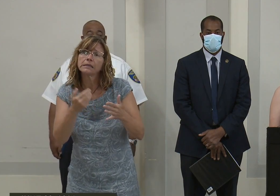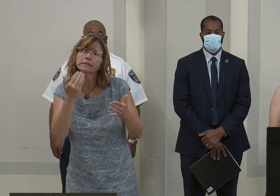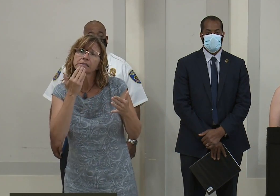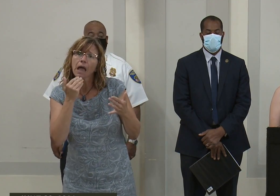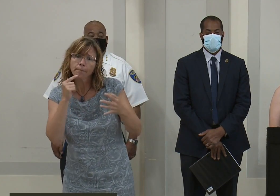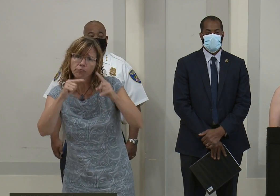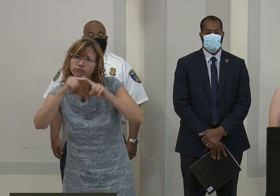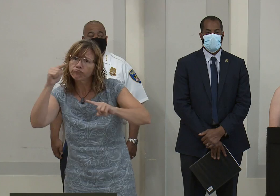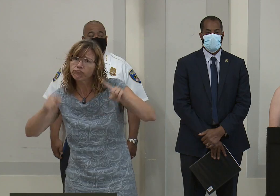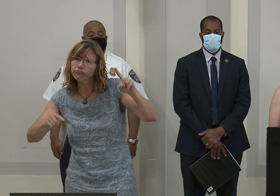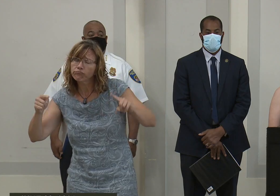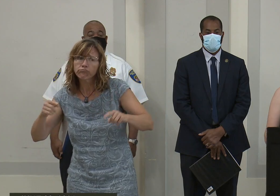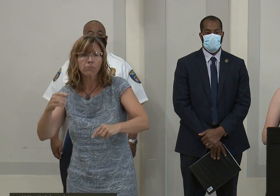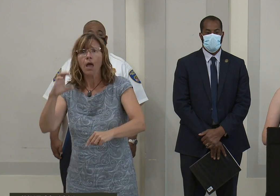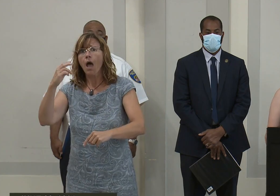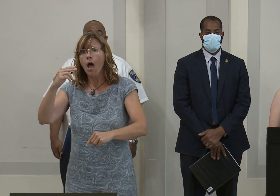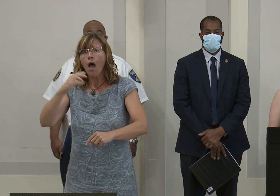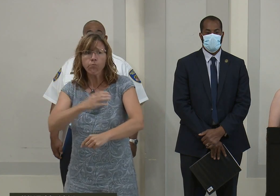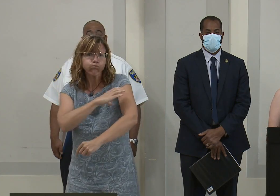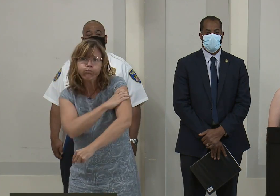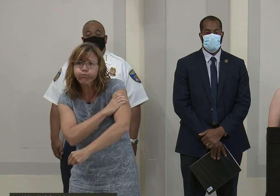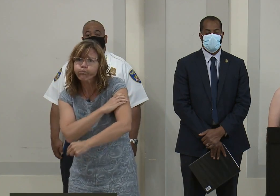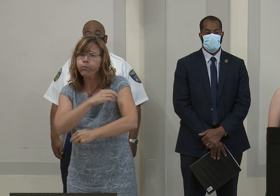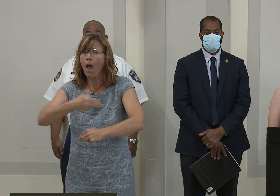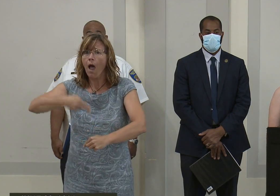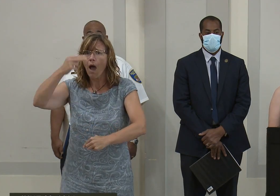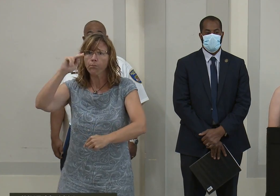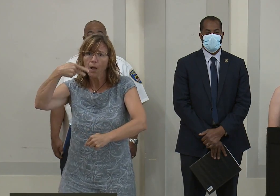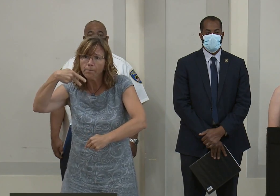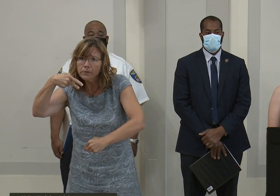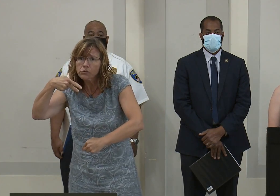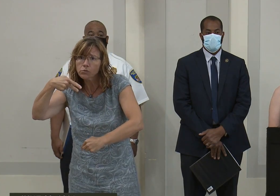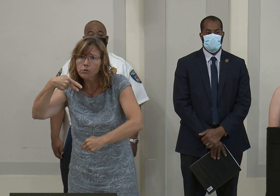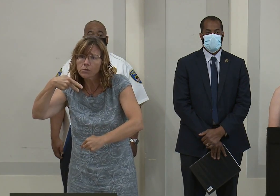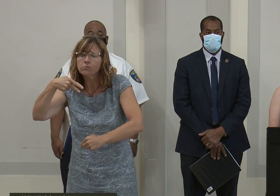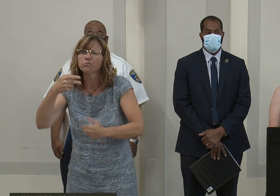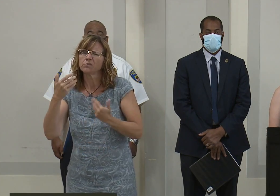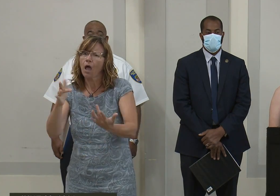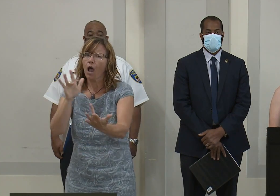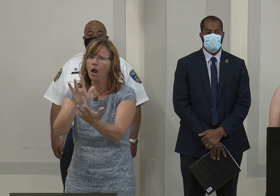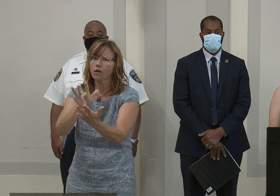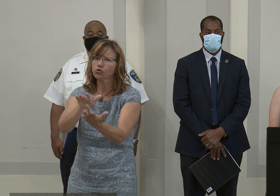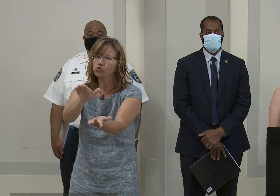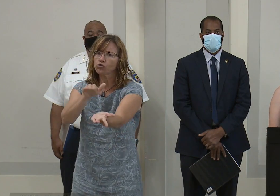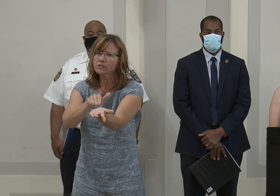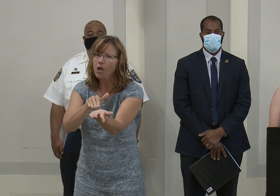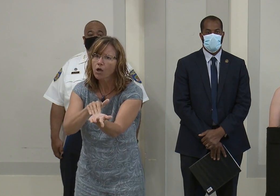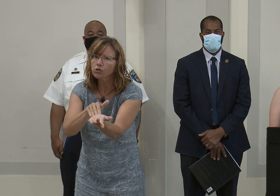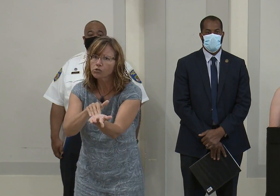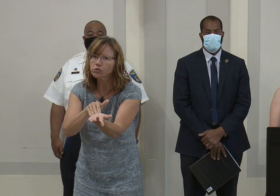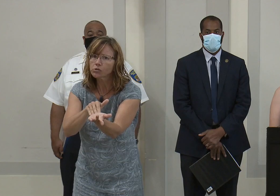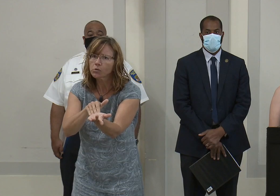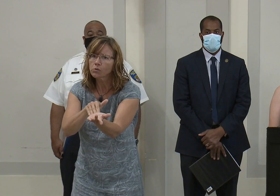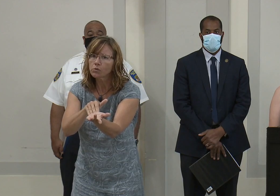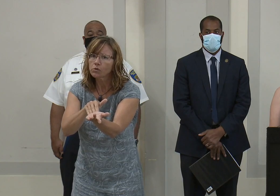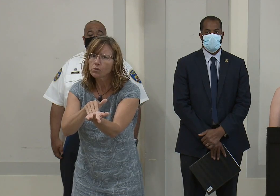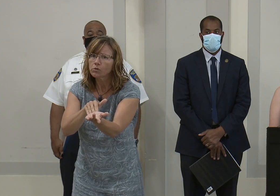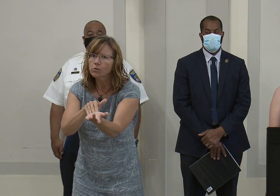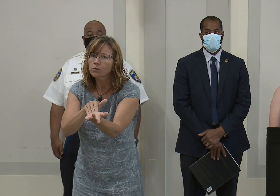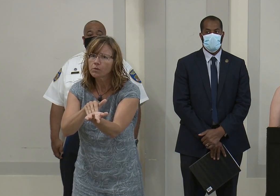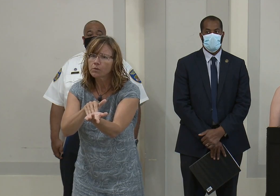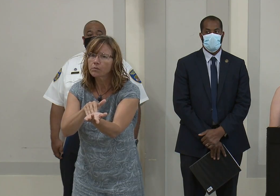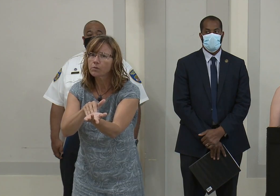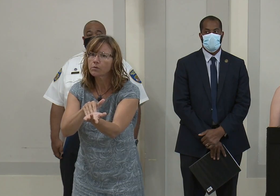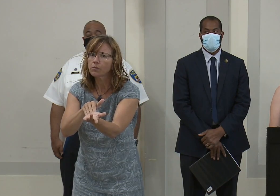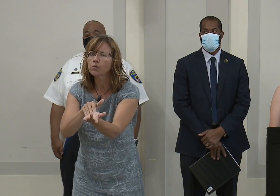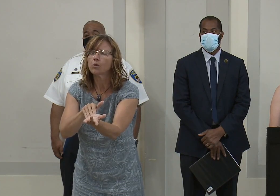retention should consult a doctor before increasing liquid intake. Eat well-balanced, light, and regular meals. Avoid